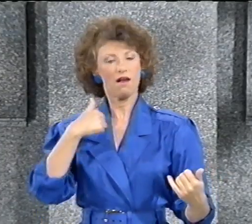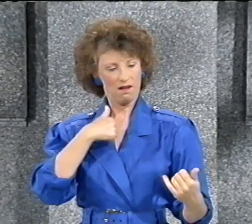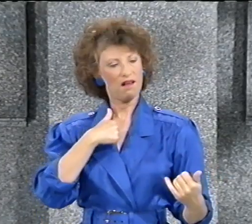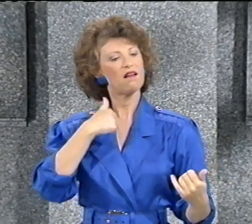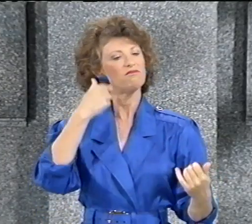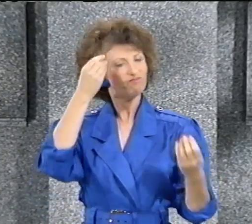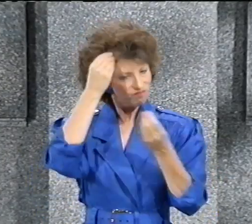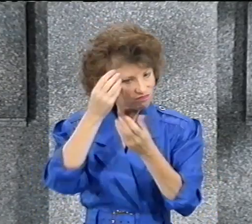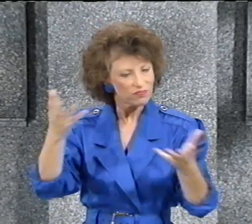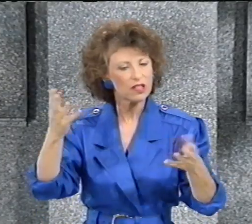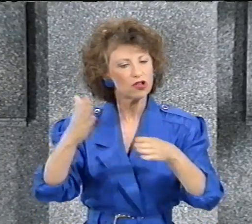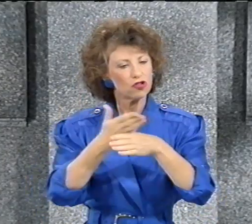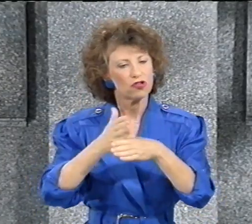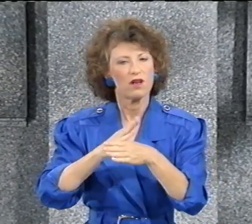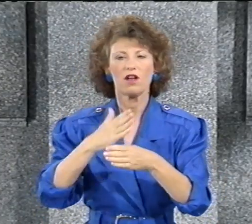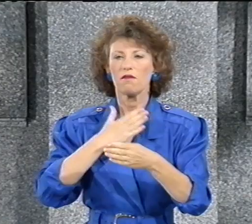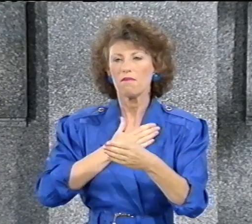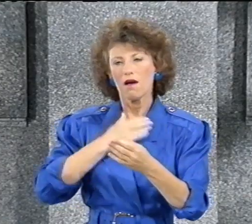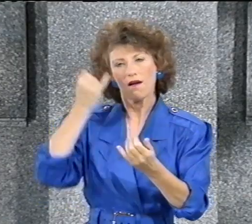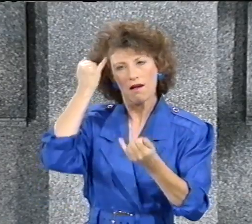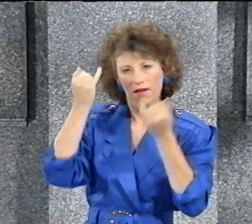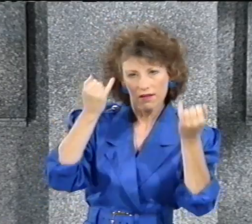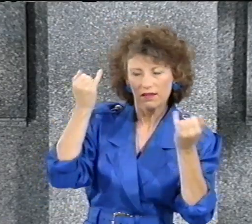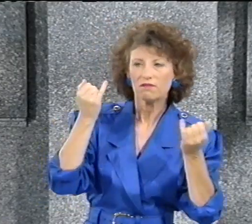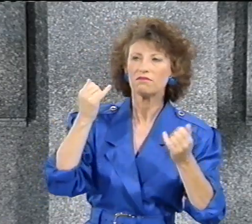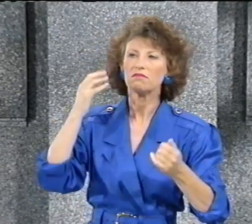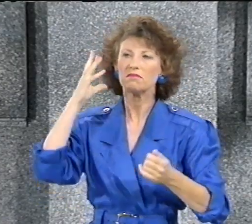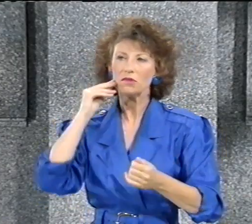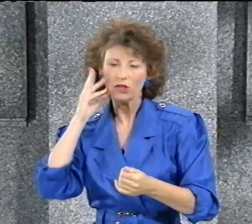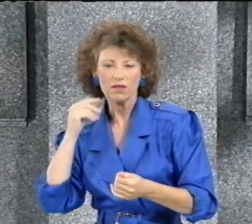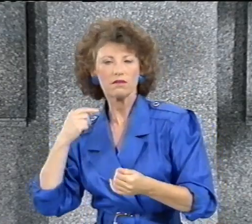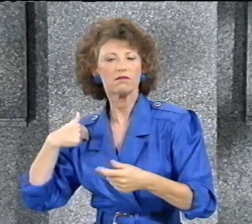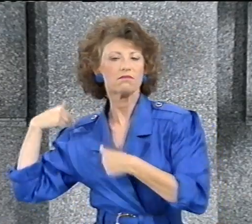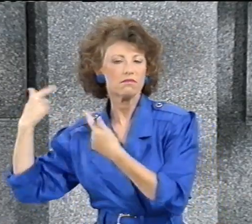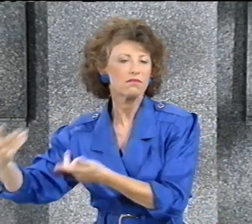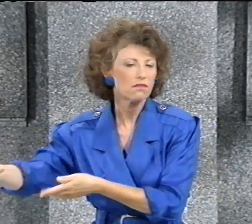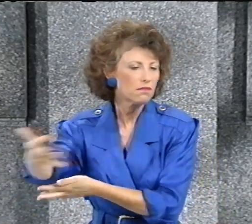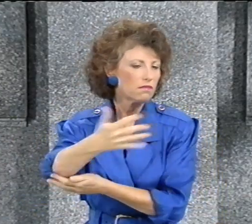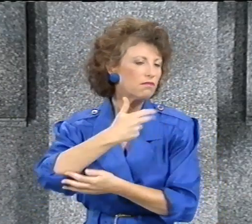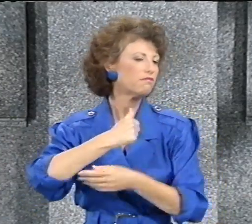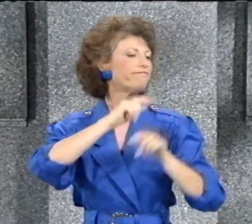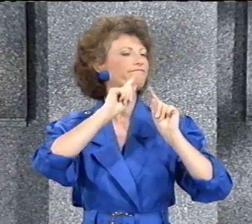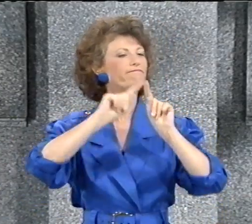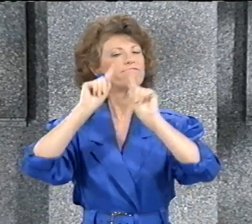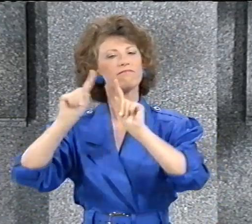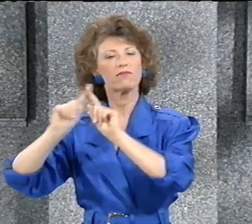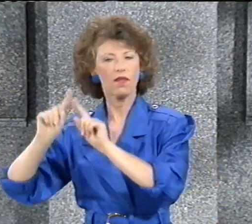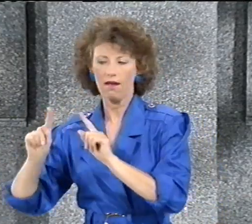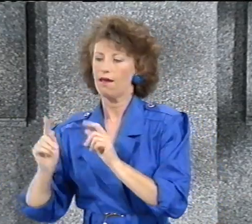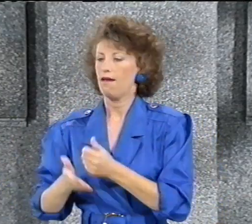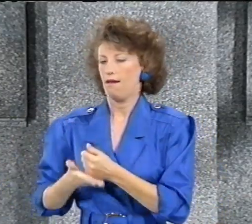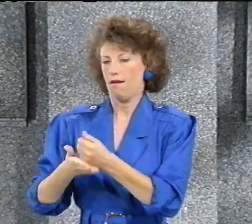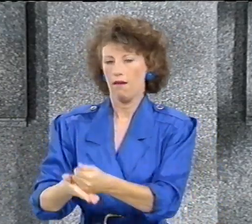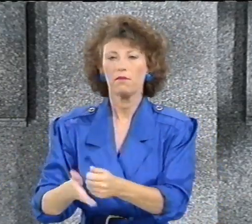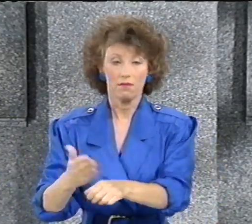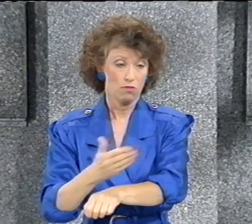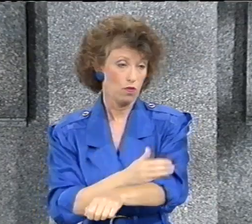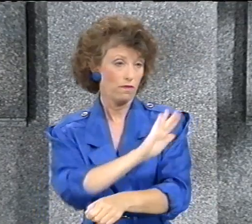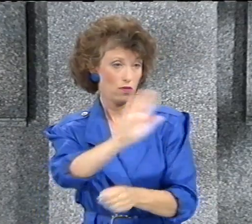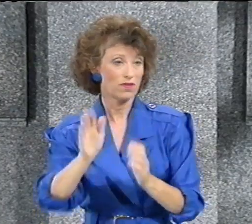Today, I'm going to share some of my ideas, experiences, and strategies that I've collected over the years that might help